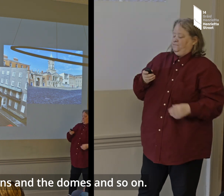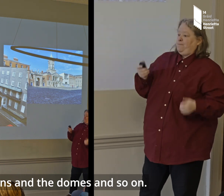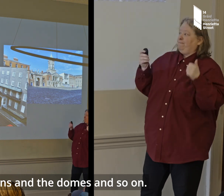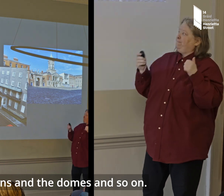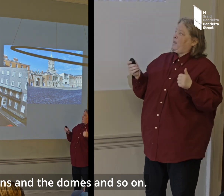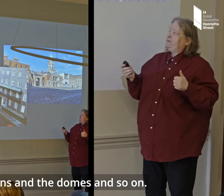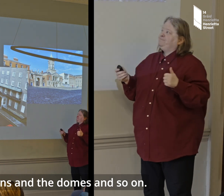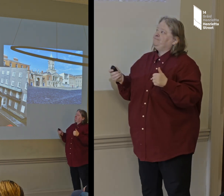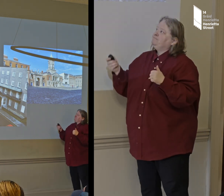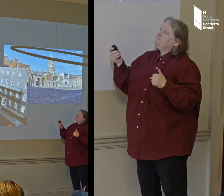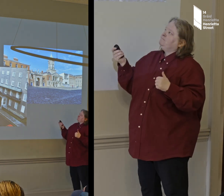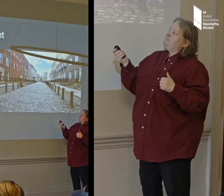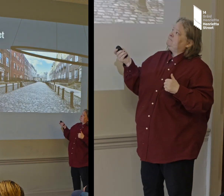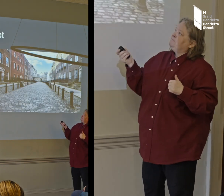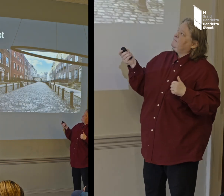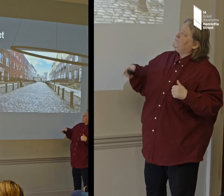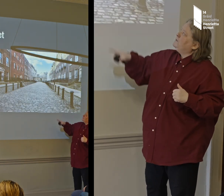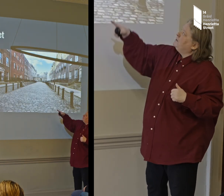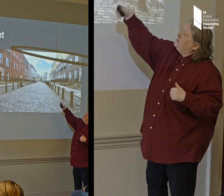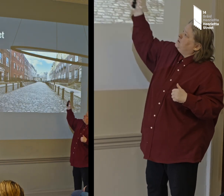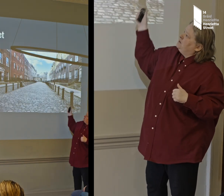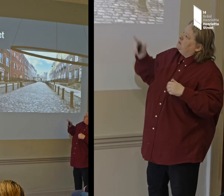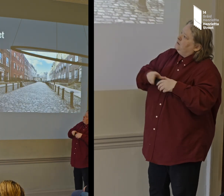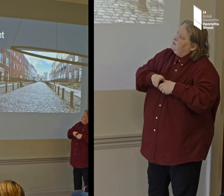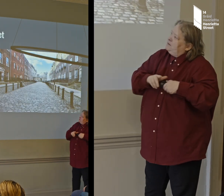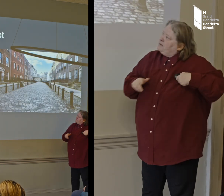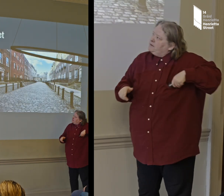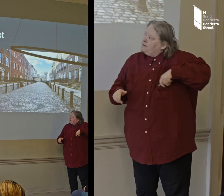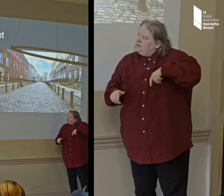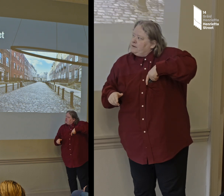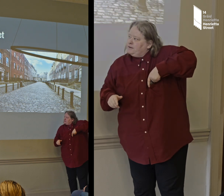and the domes and so on. Okay?